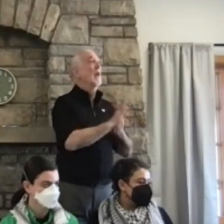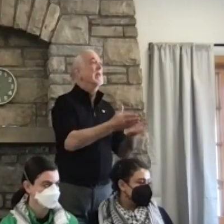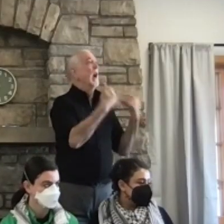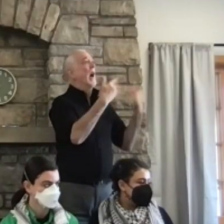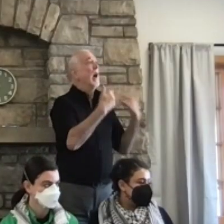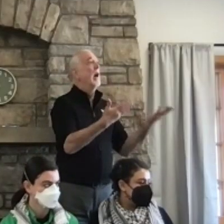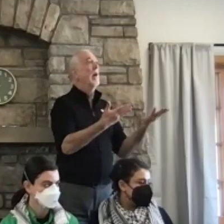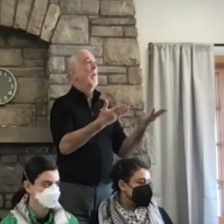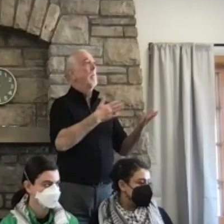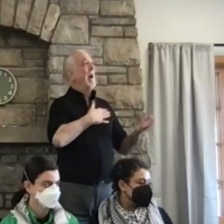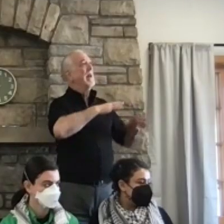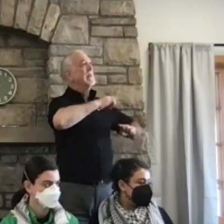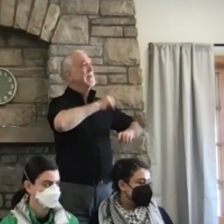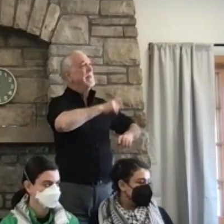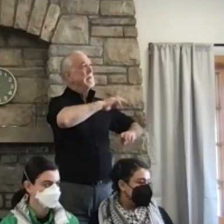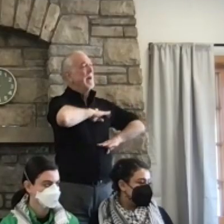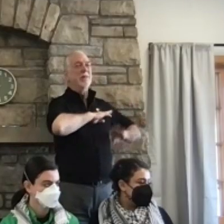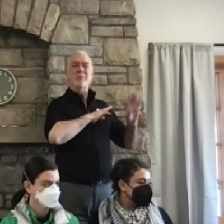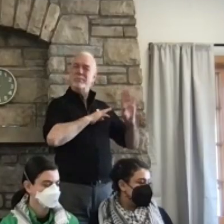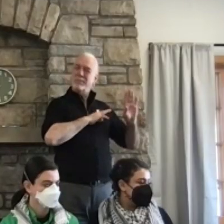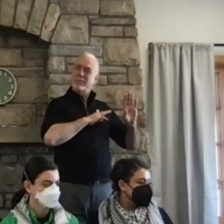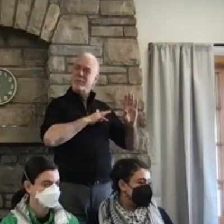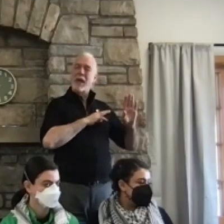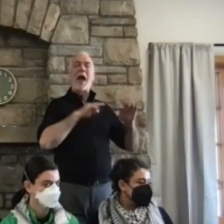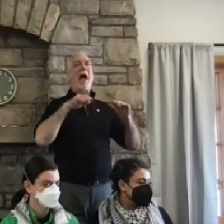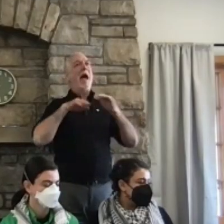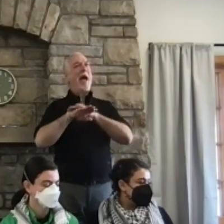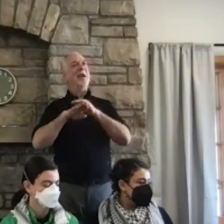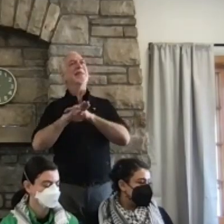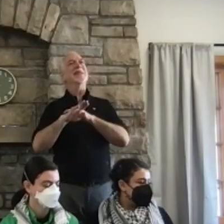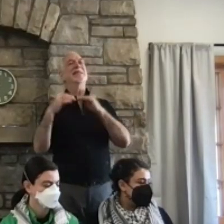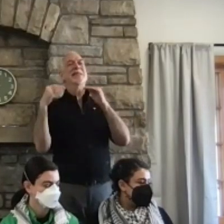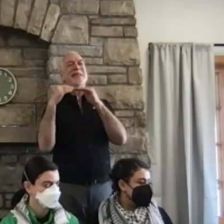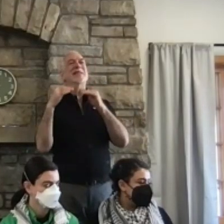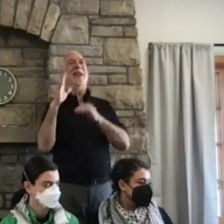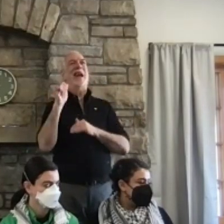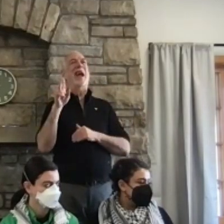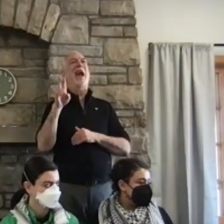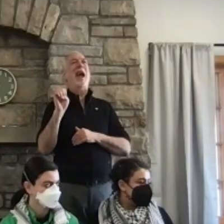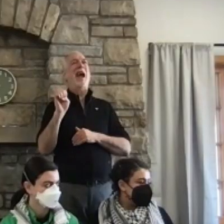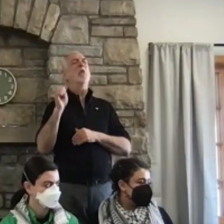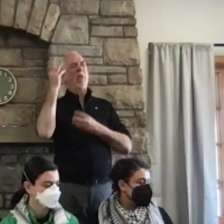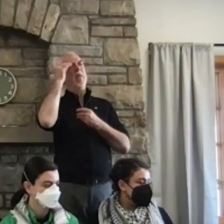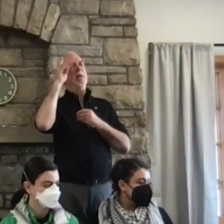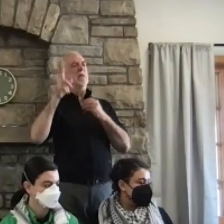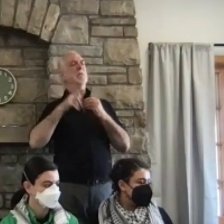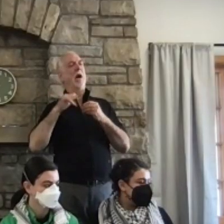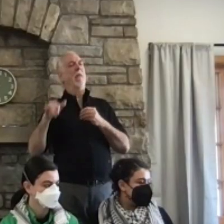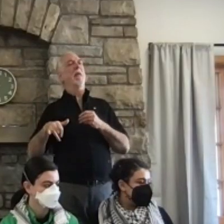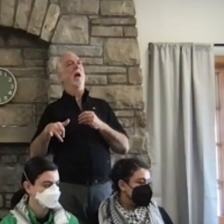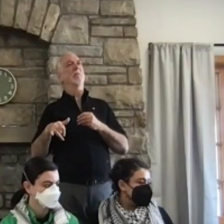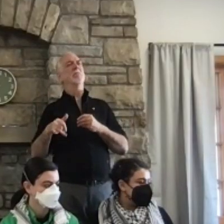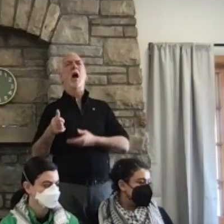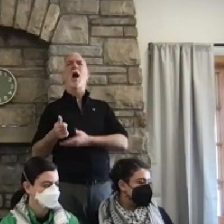their needs met. And so Access is Care is kind of taking that into consideration and helping